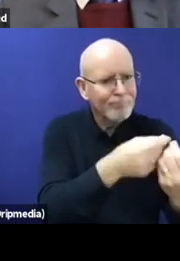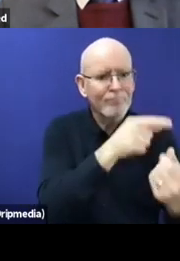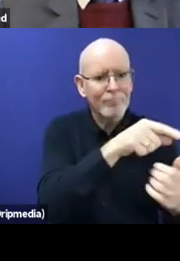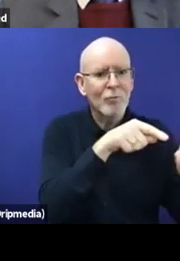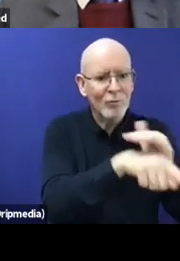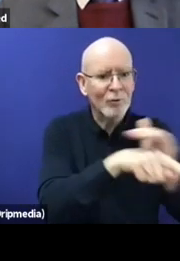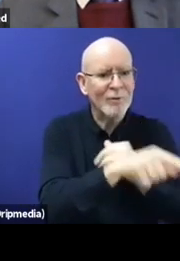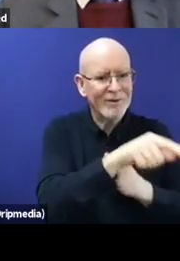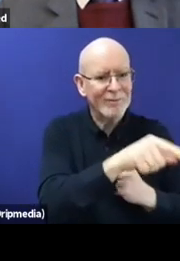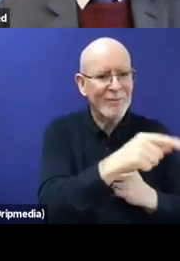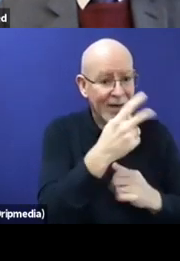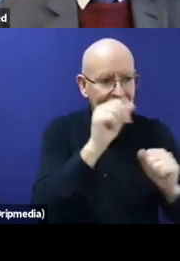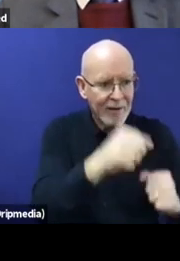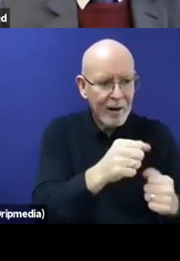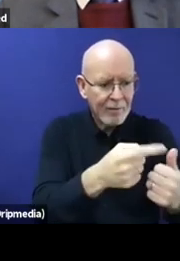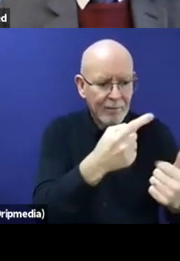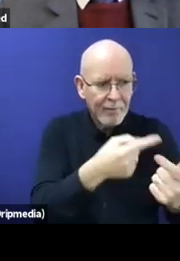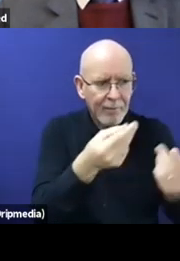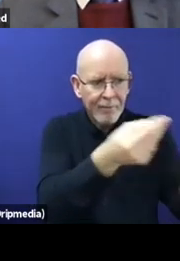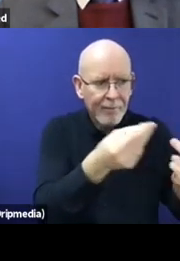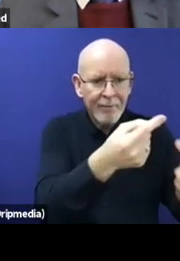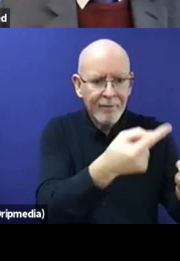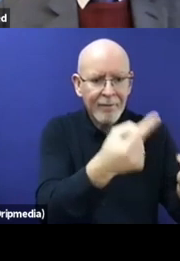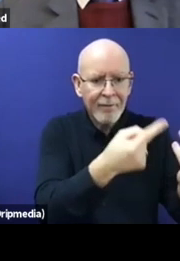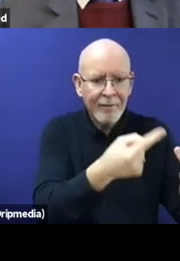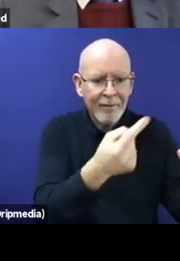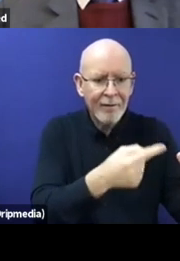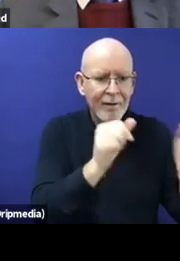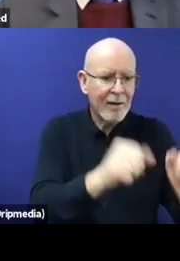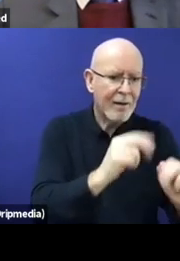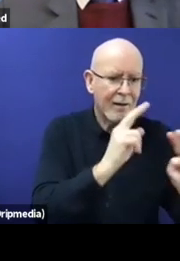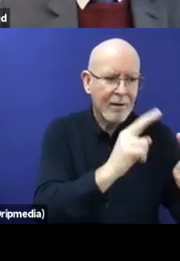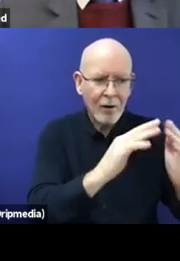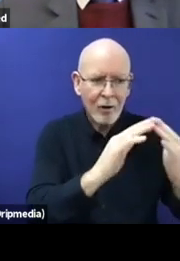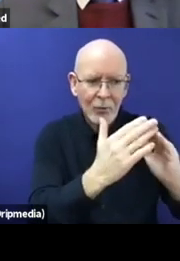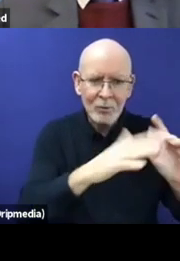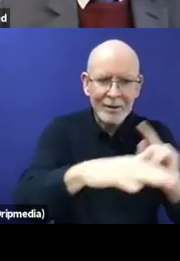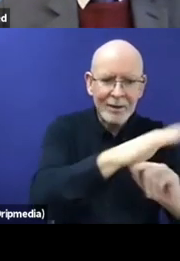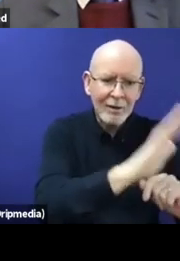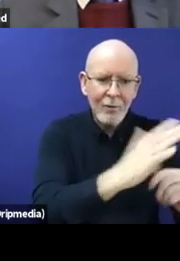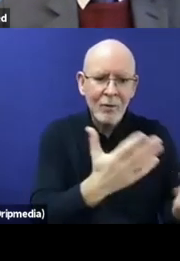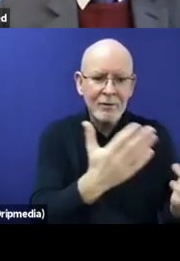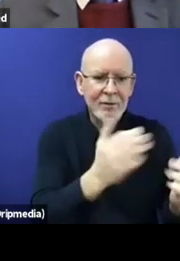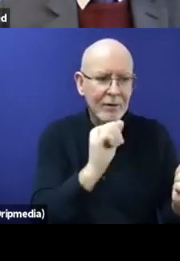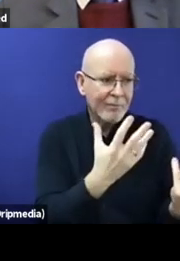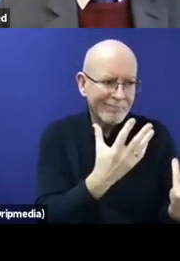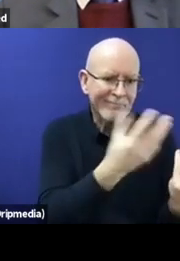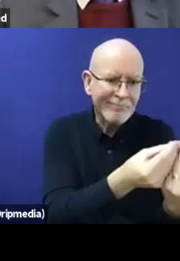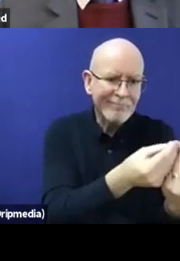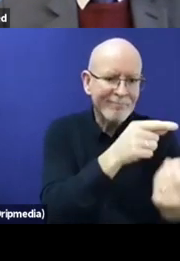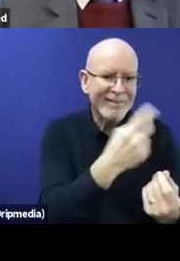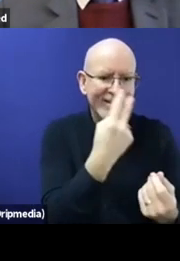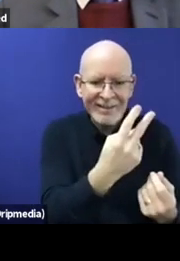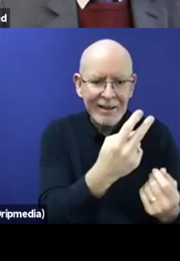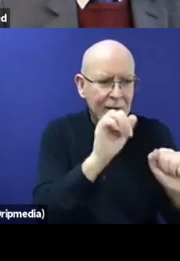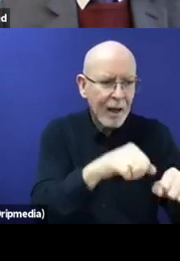and what sustainability means for them, and what, would be